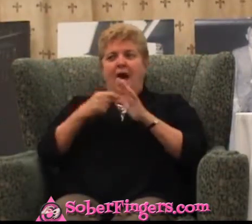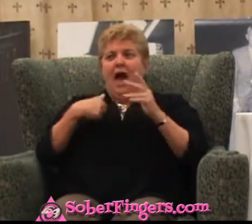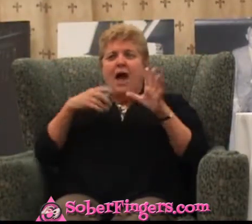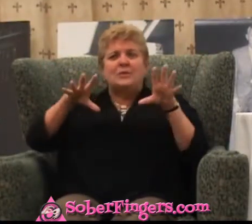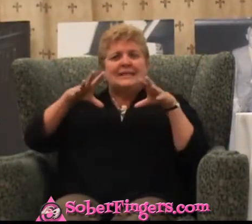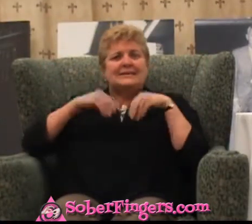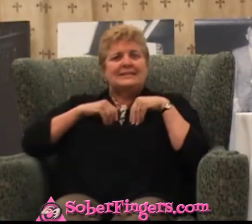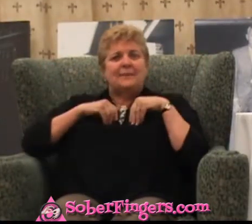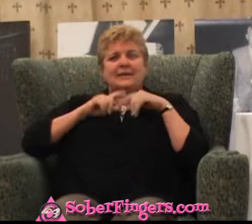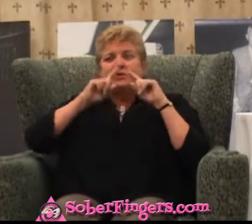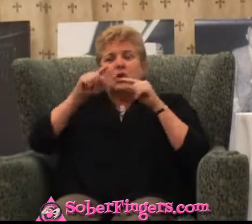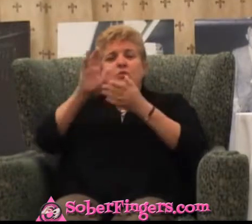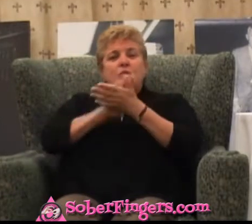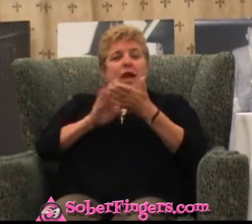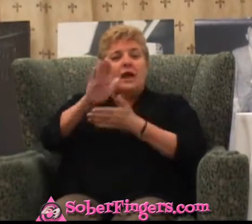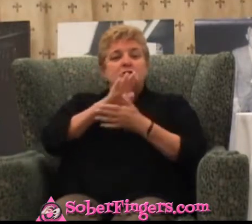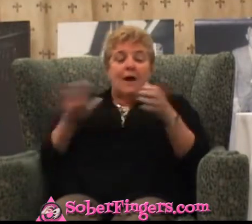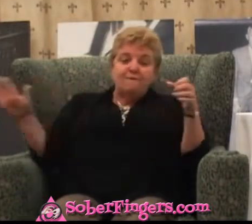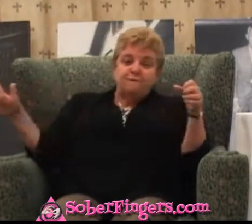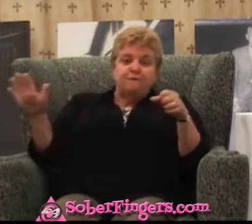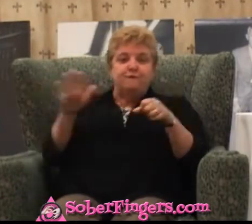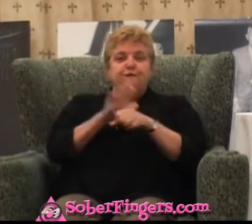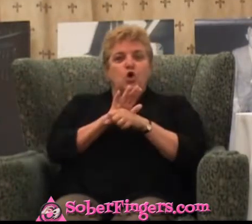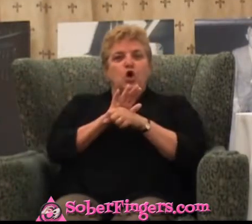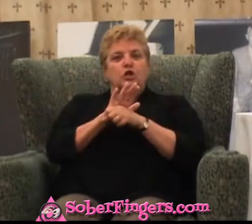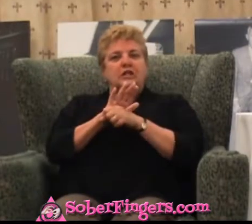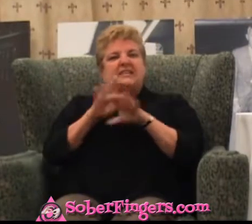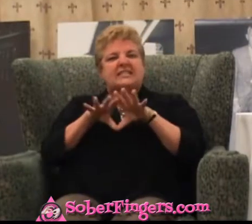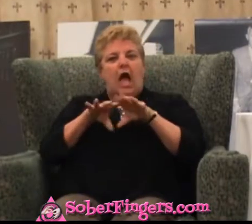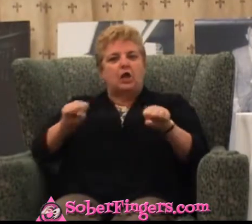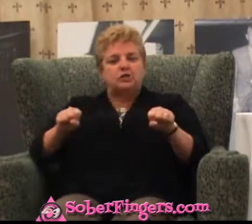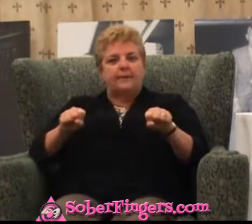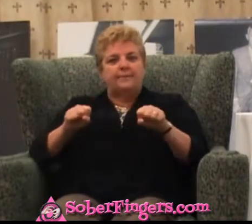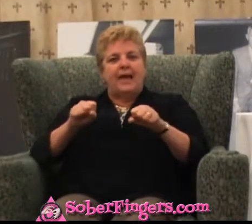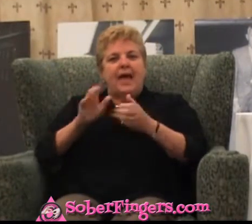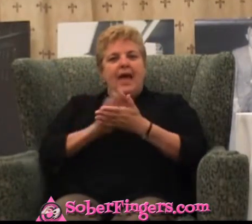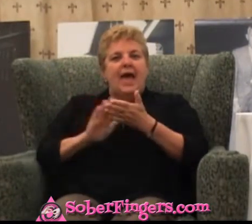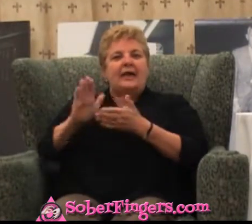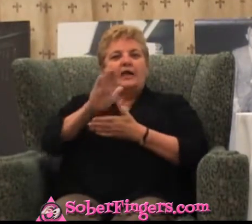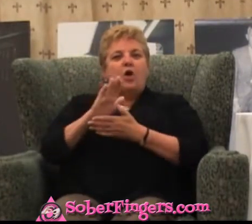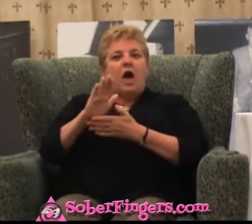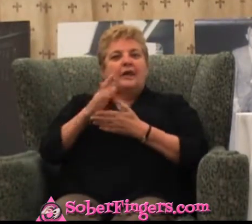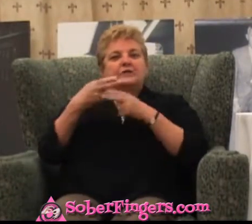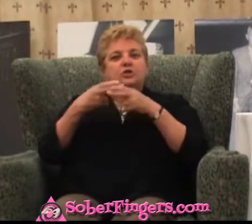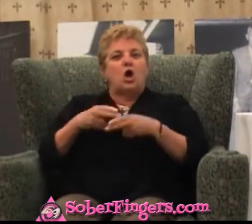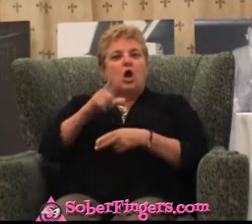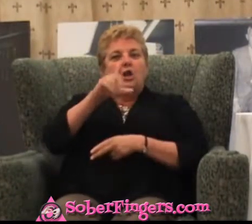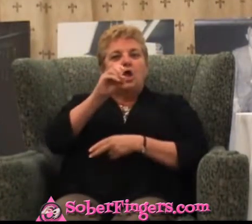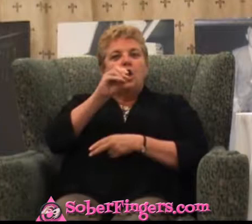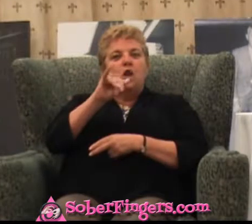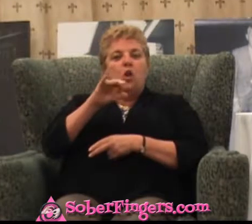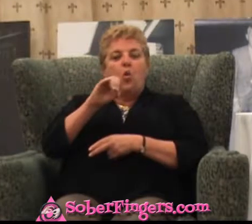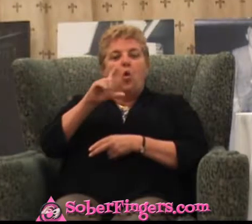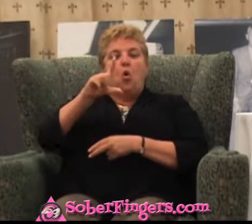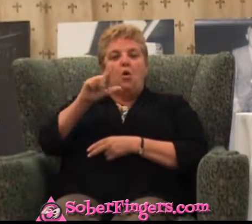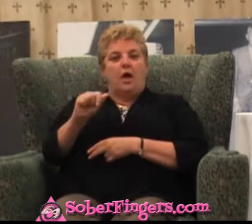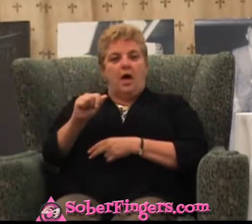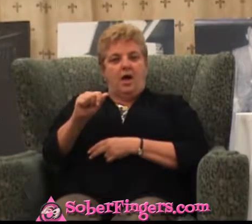college on a full academic scholarship at a college called Loyola University. It's now called Loyola Marymount